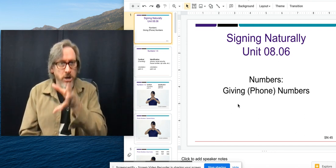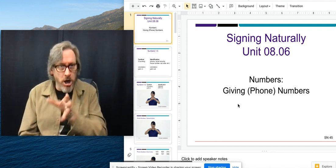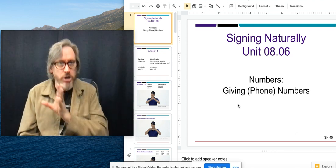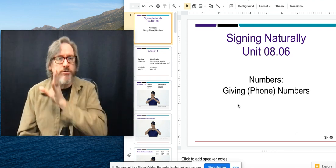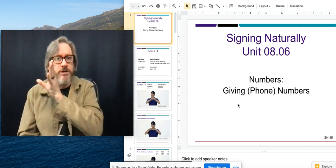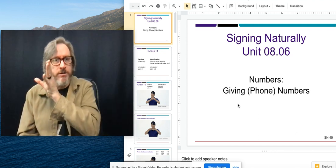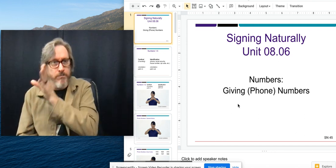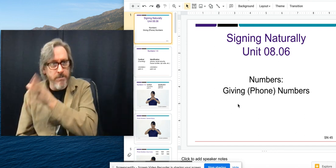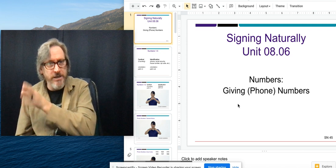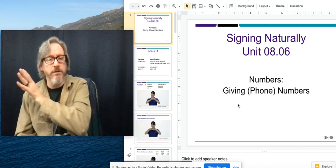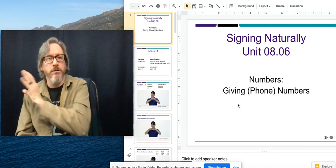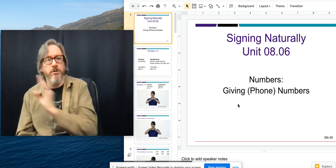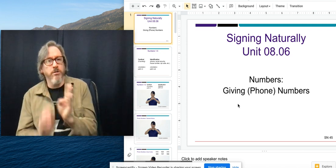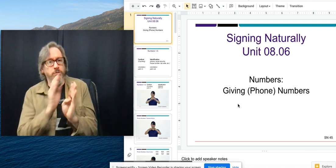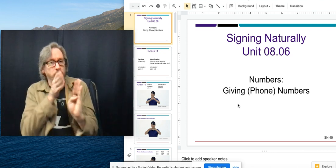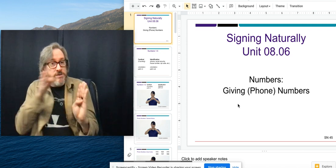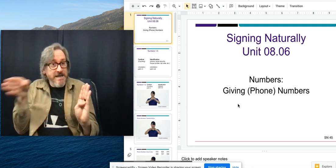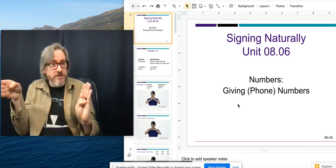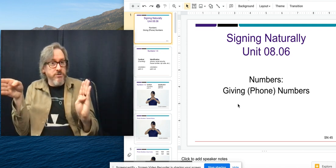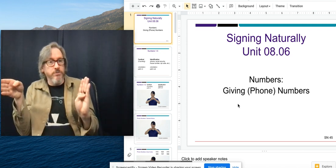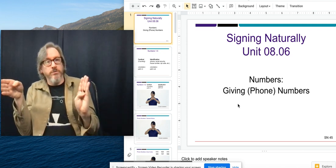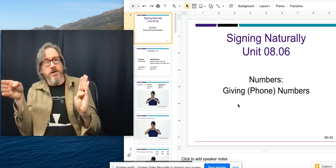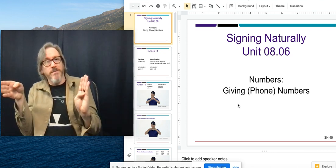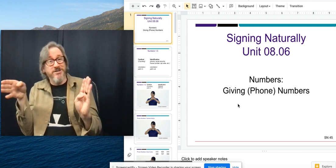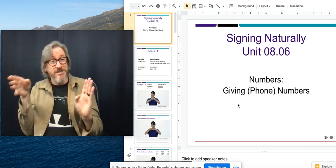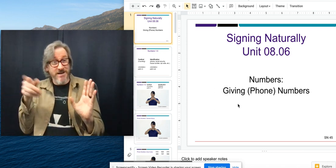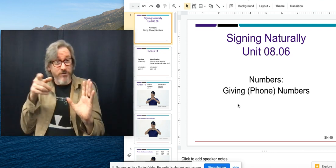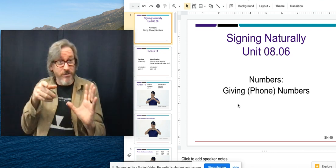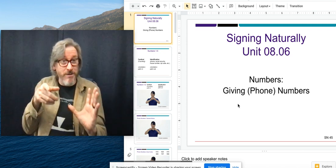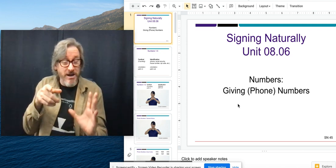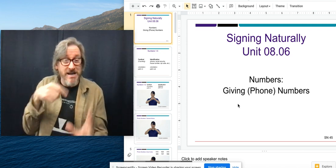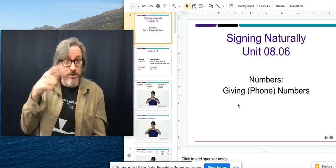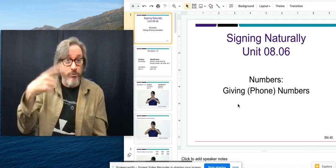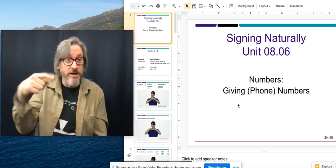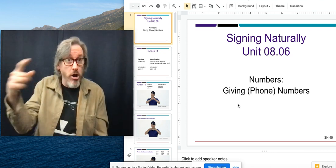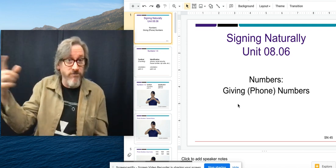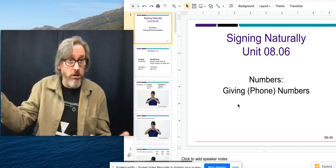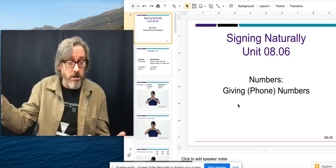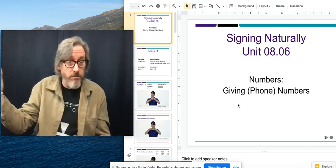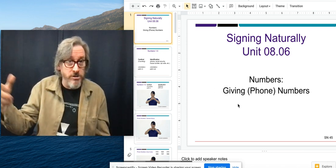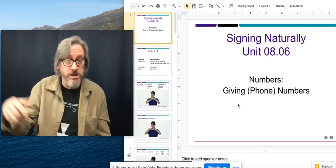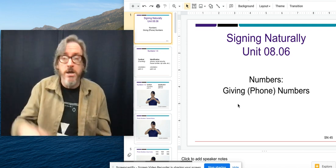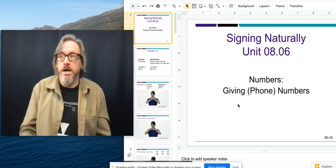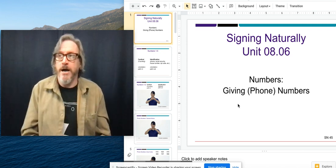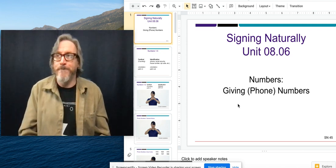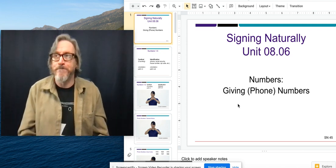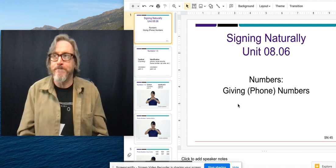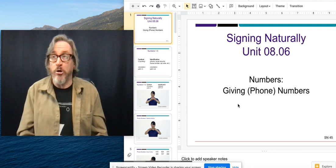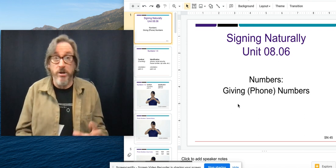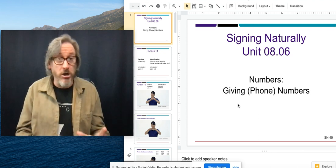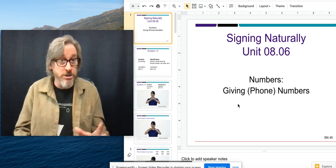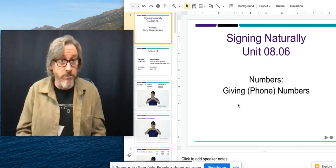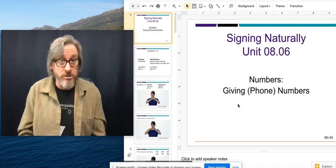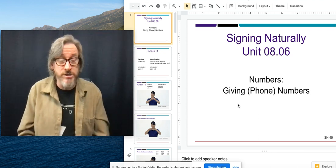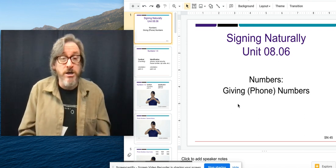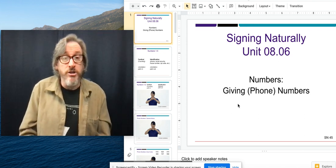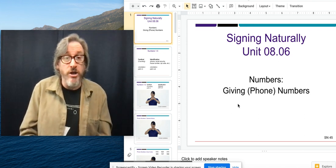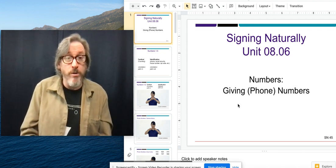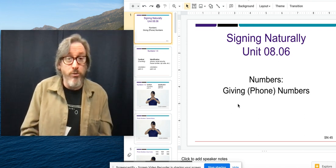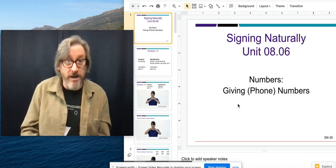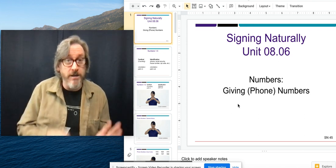1,000, 100, million, those into the combinations. And if you think about, as we read off long numbers or large